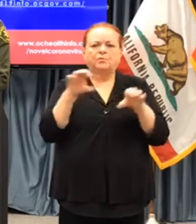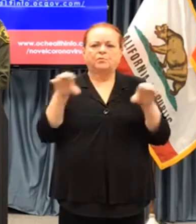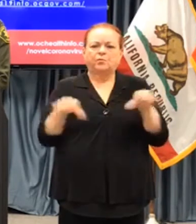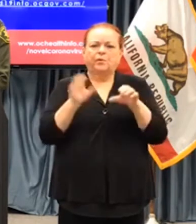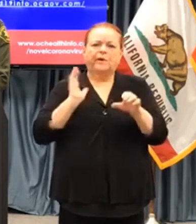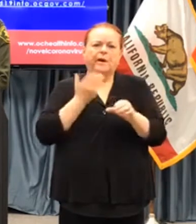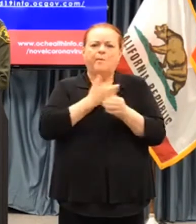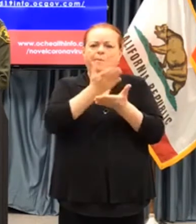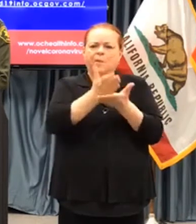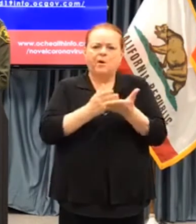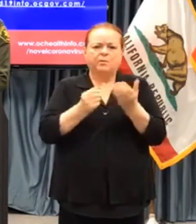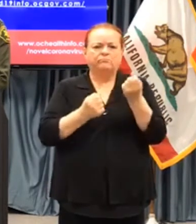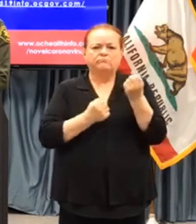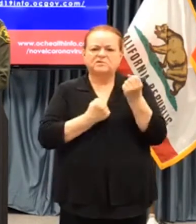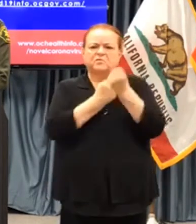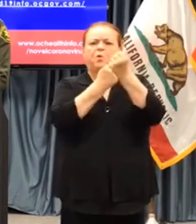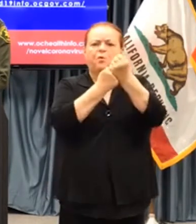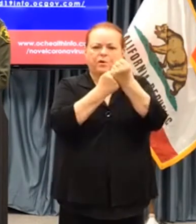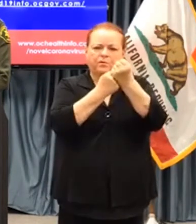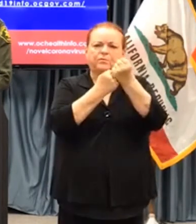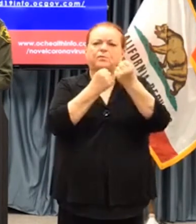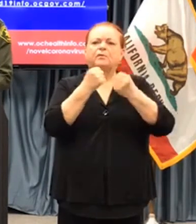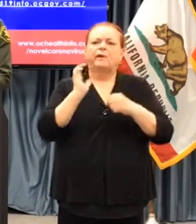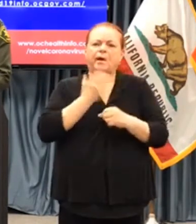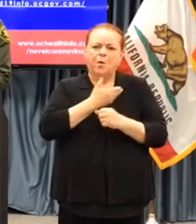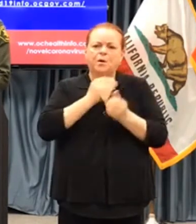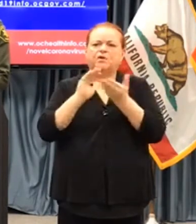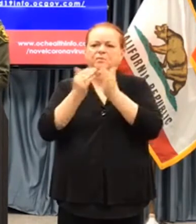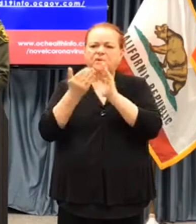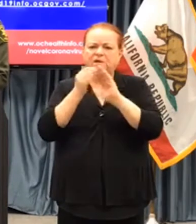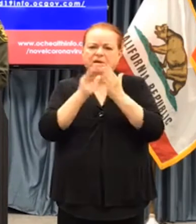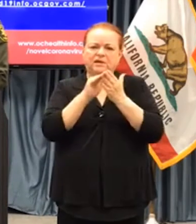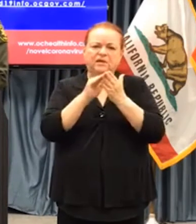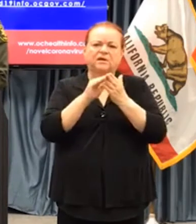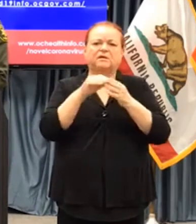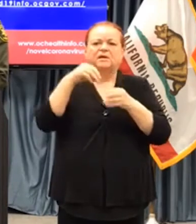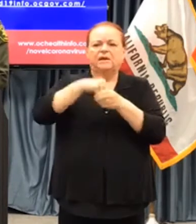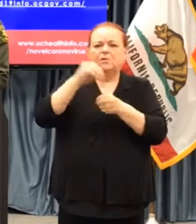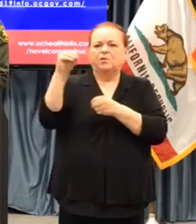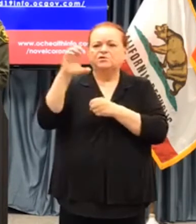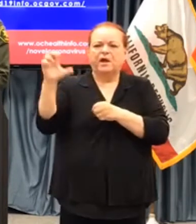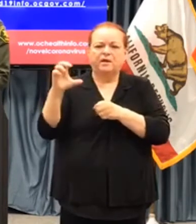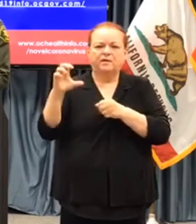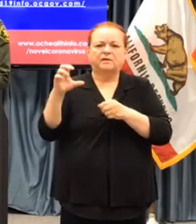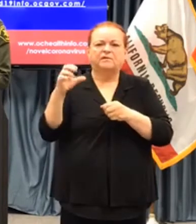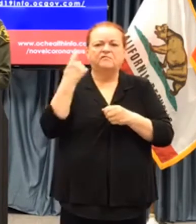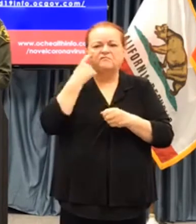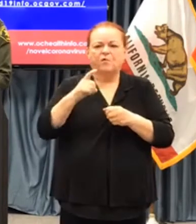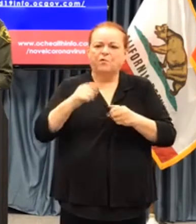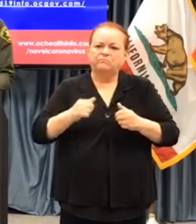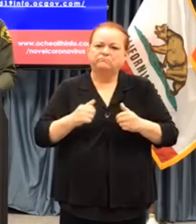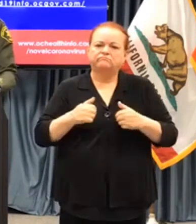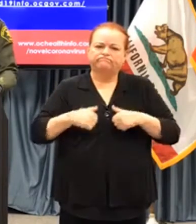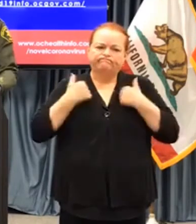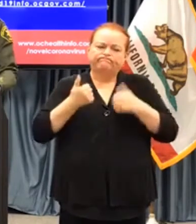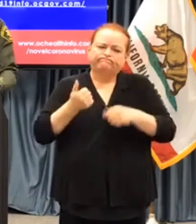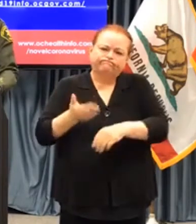of businesses and returning our community to the thriving Orange County we have grown to appreciate now more than